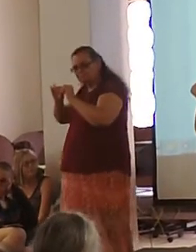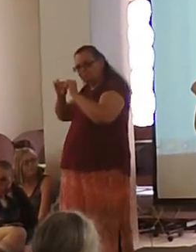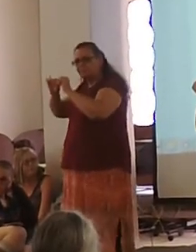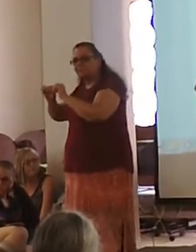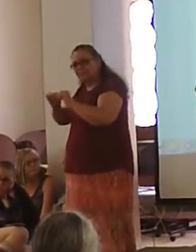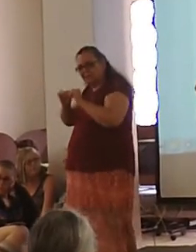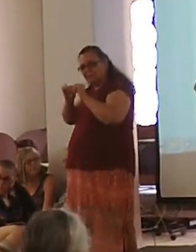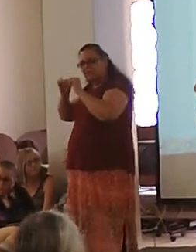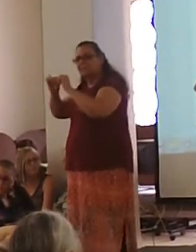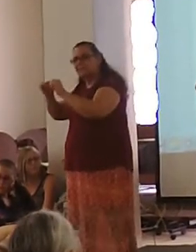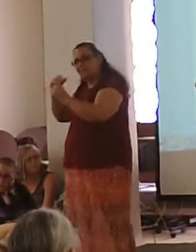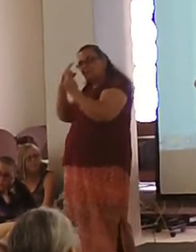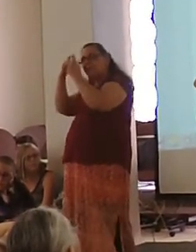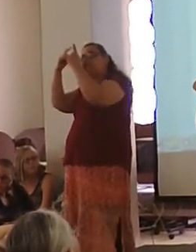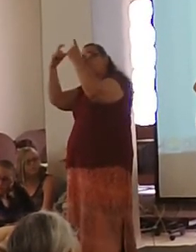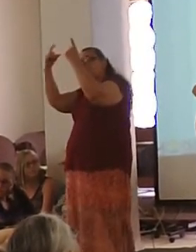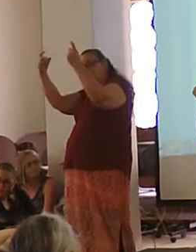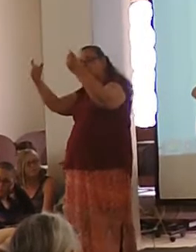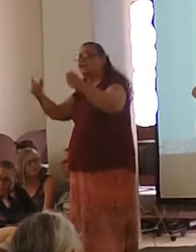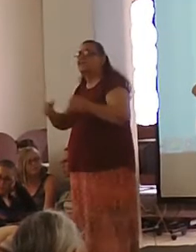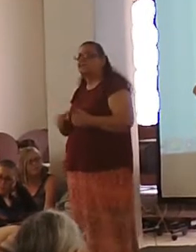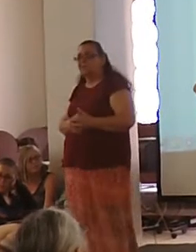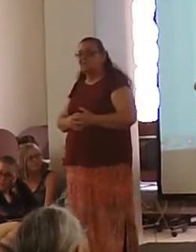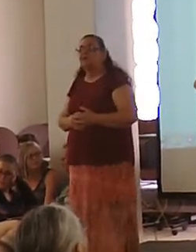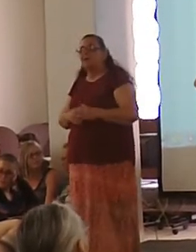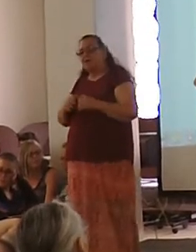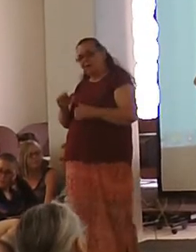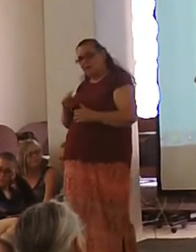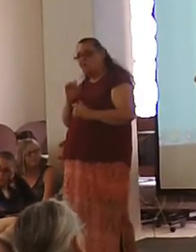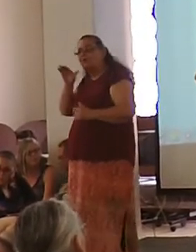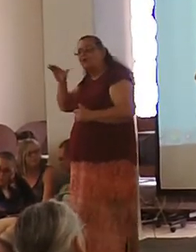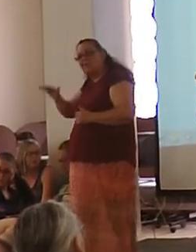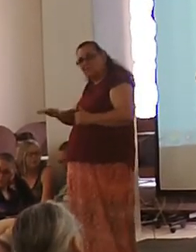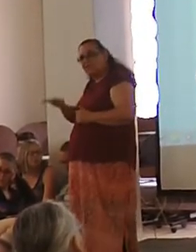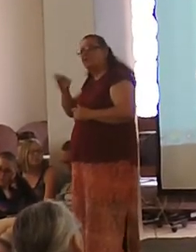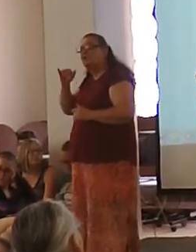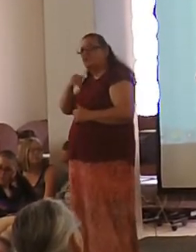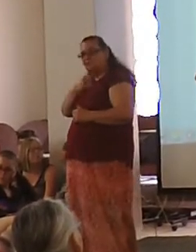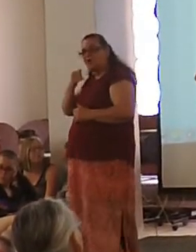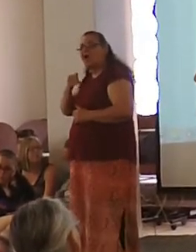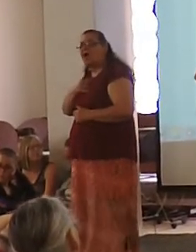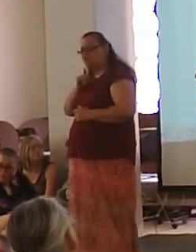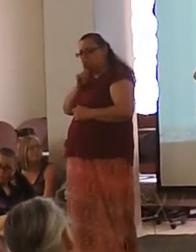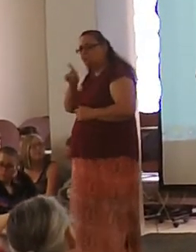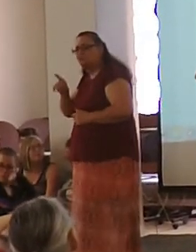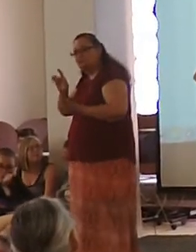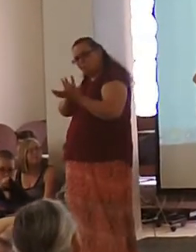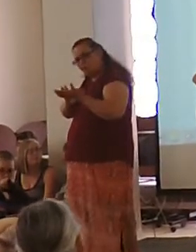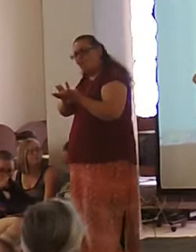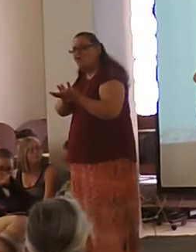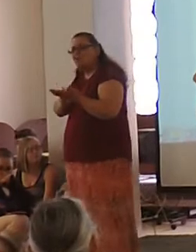dirty street. Oh, little Johnny, this poison is stronger than